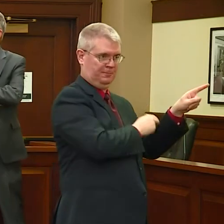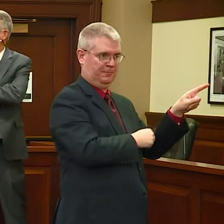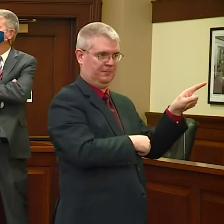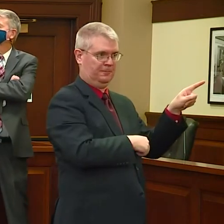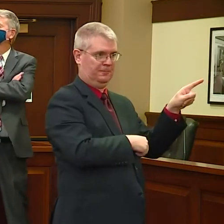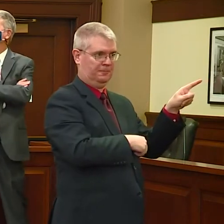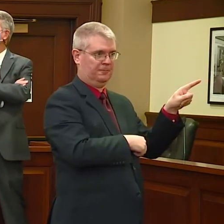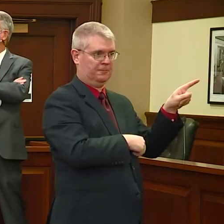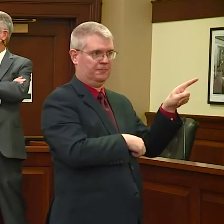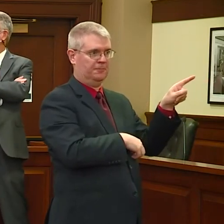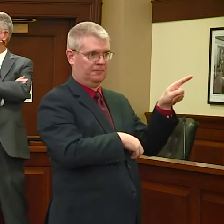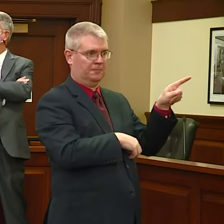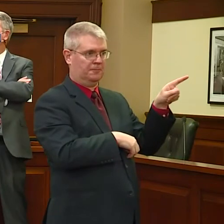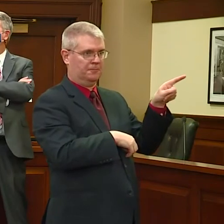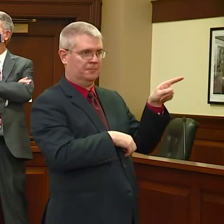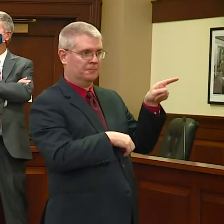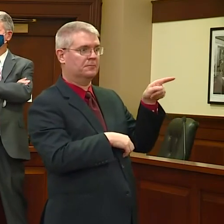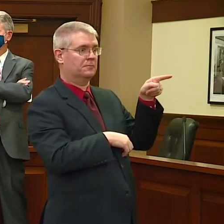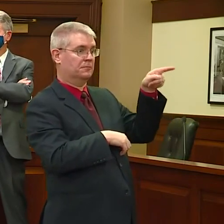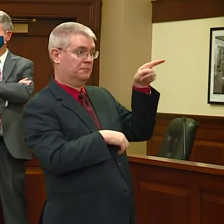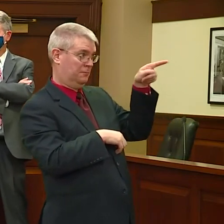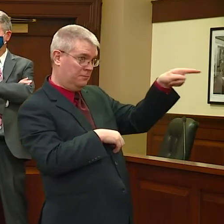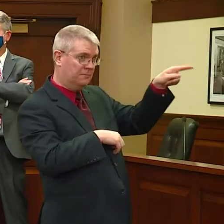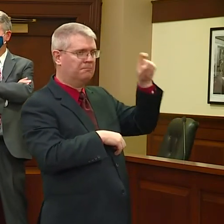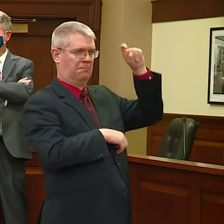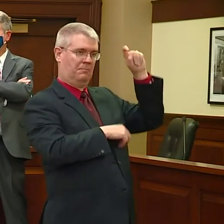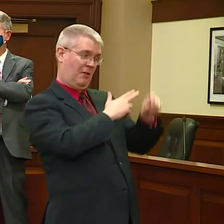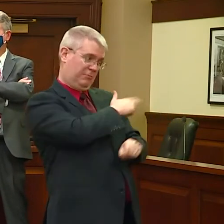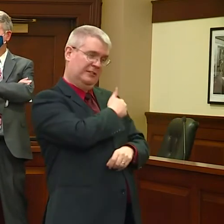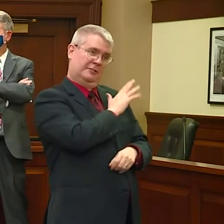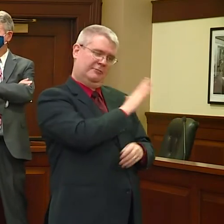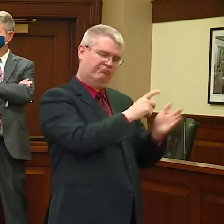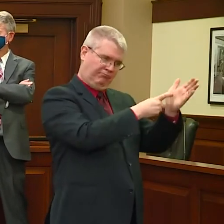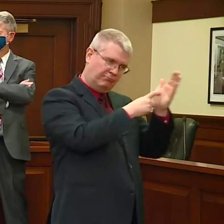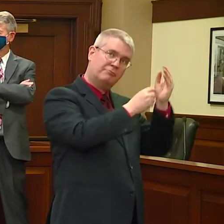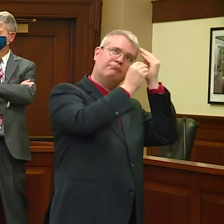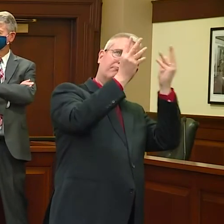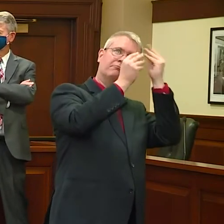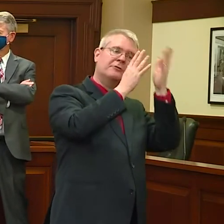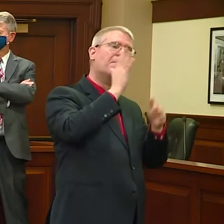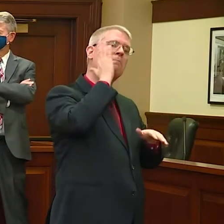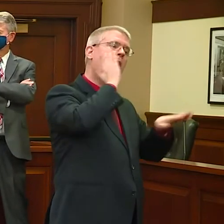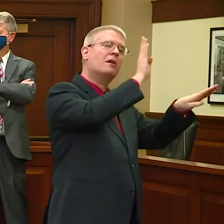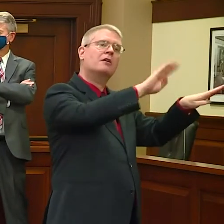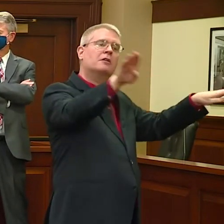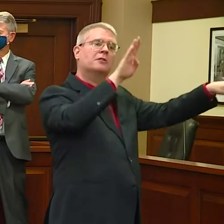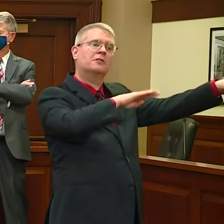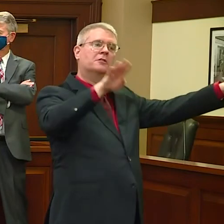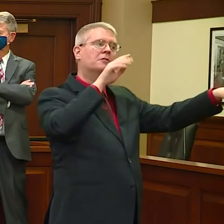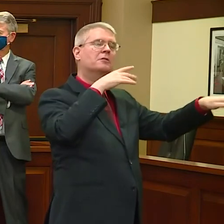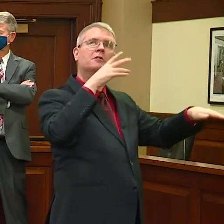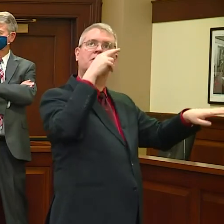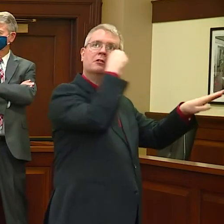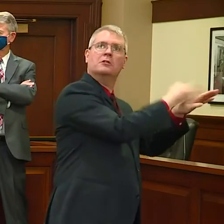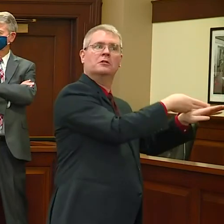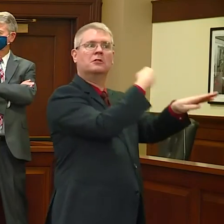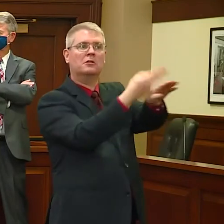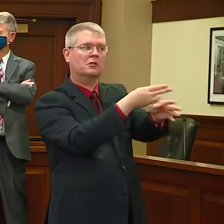So you can see there, we do give it a couple, you'll see the last date we have displayed as of today is from the